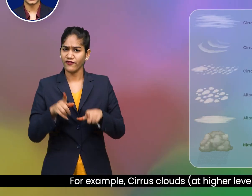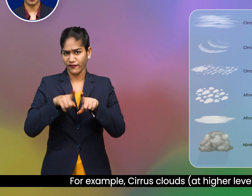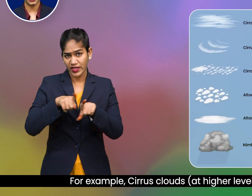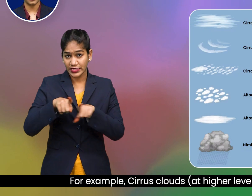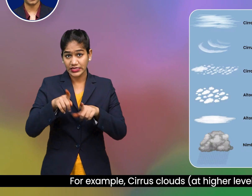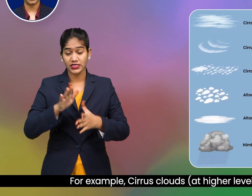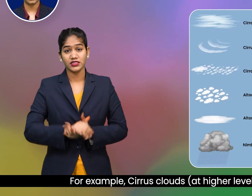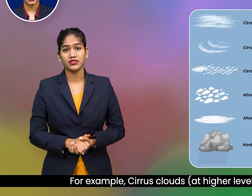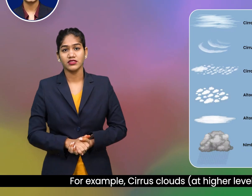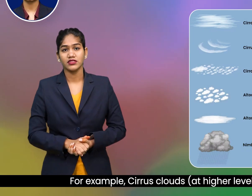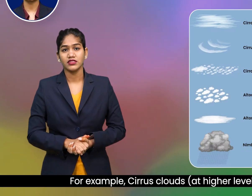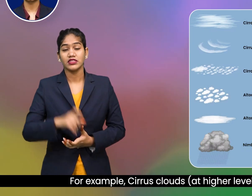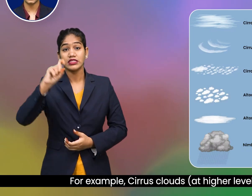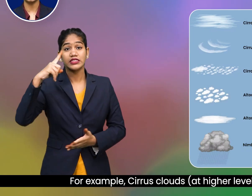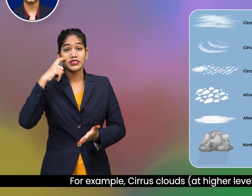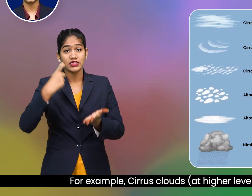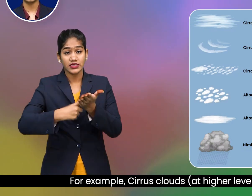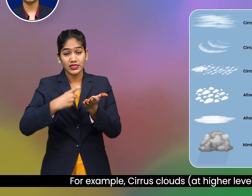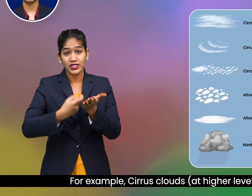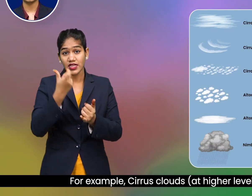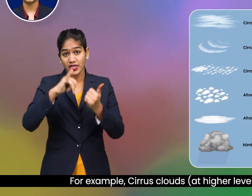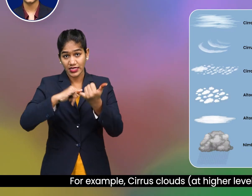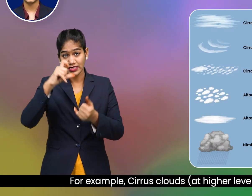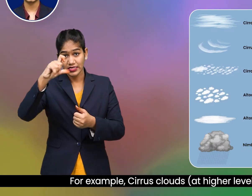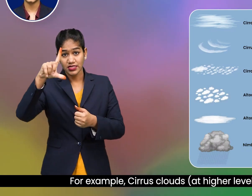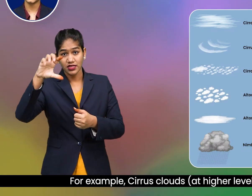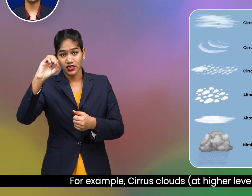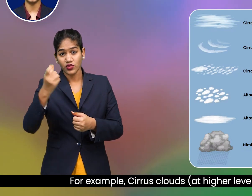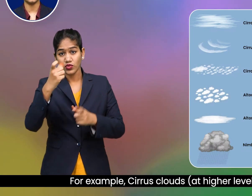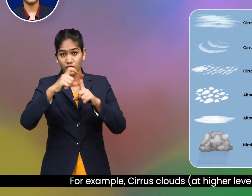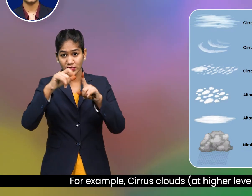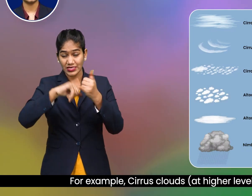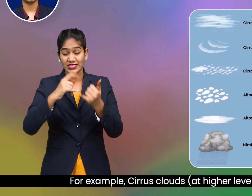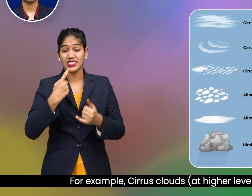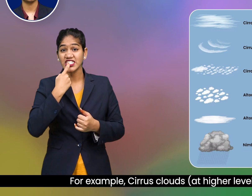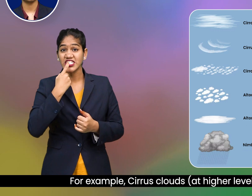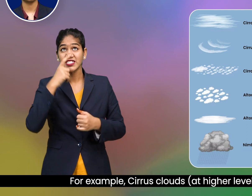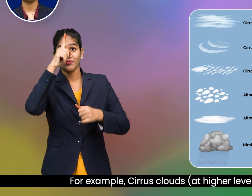For example, cirrus clouds at higher level,